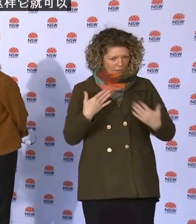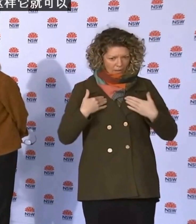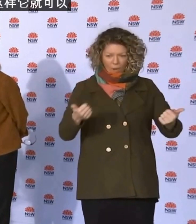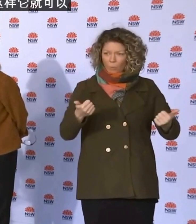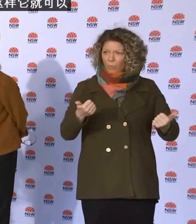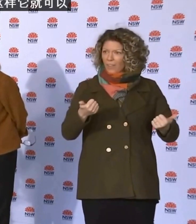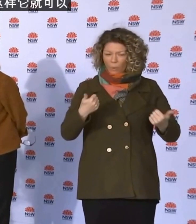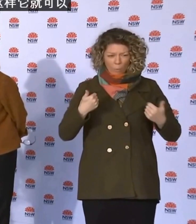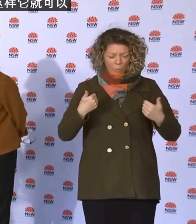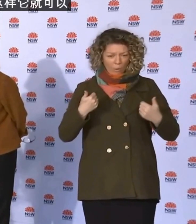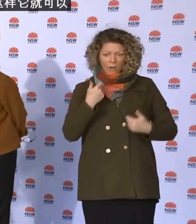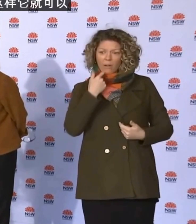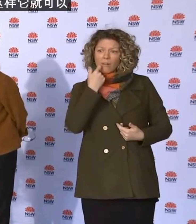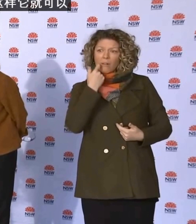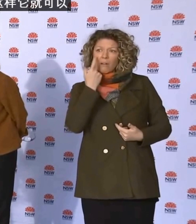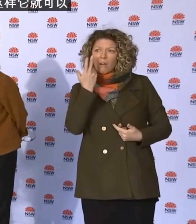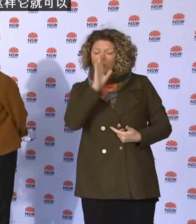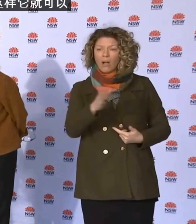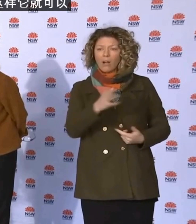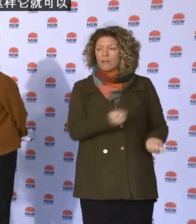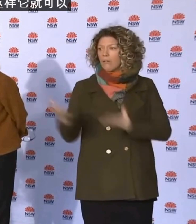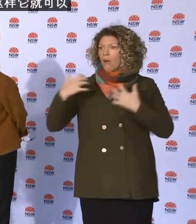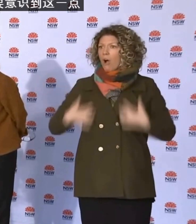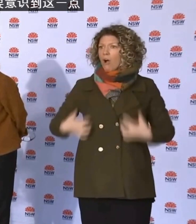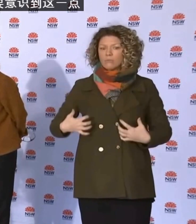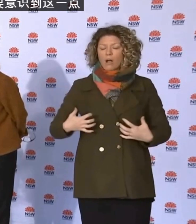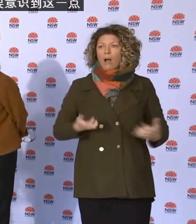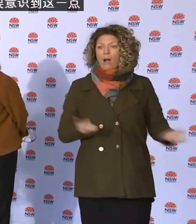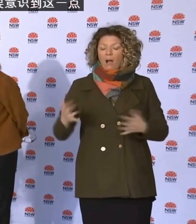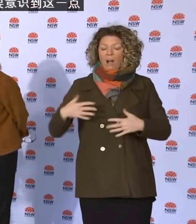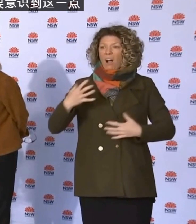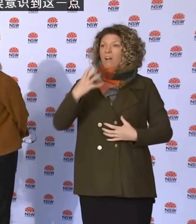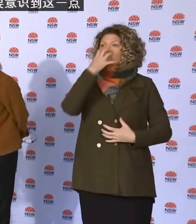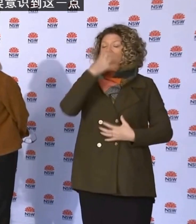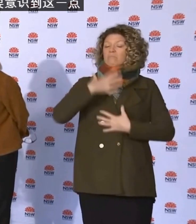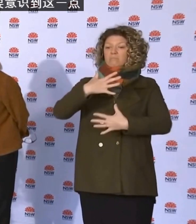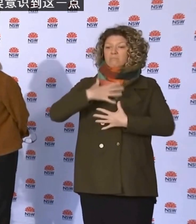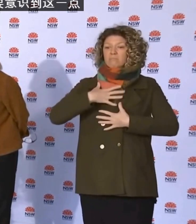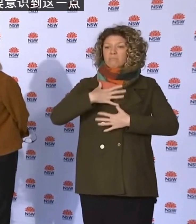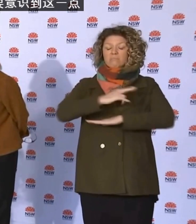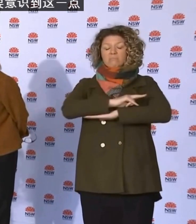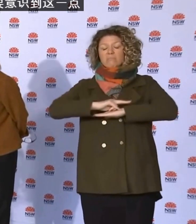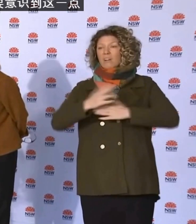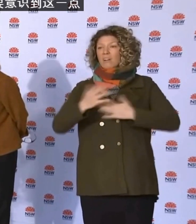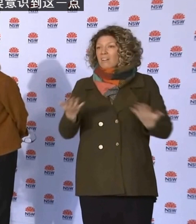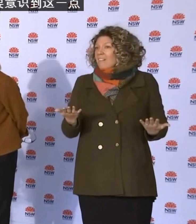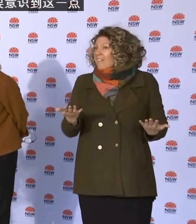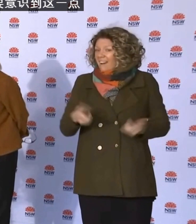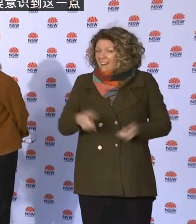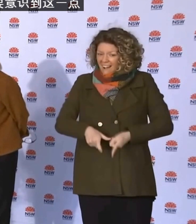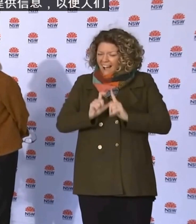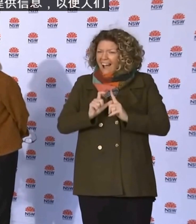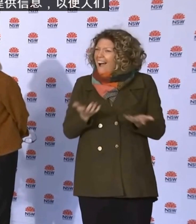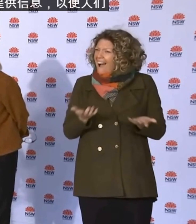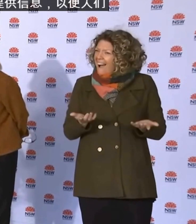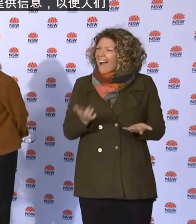morning could be on a ventilator by the evening. So it can affect some people extremely quickly. And we need to be